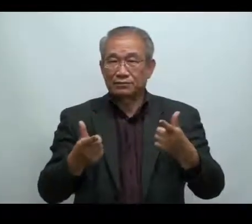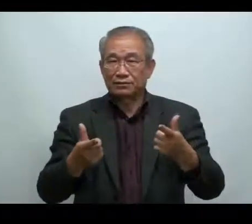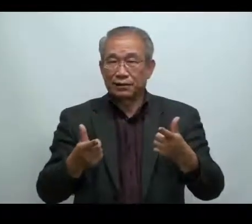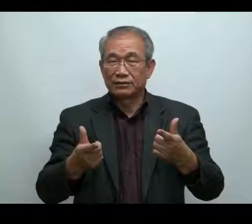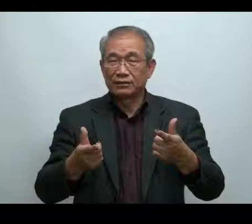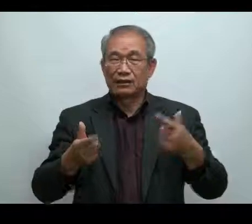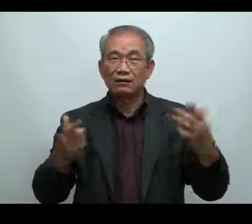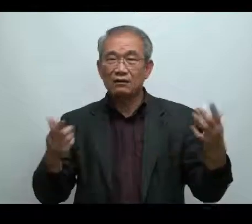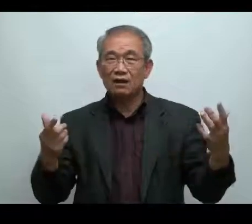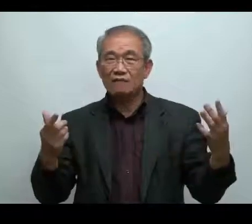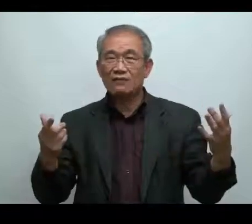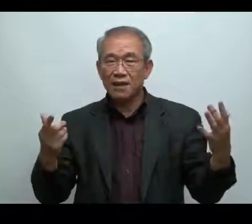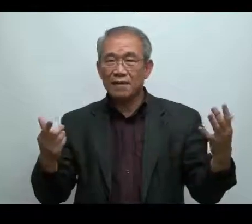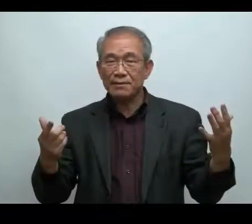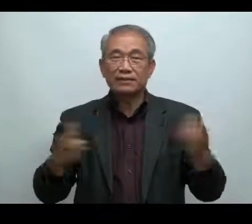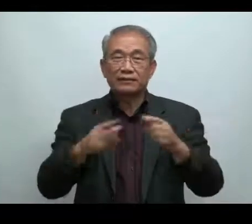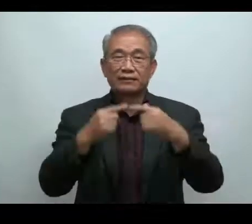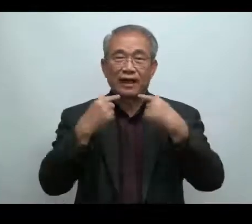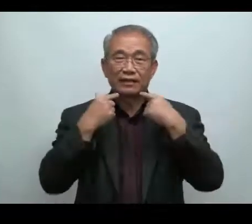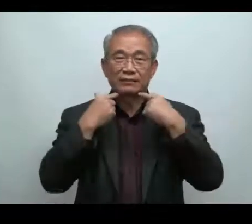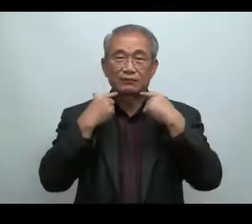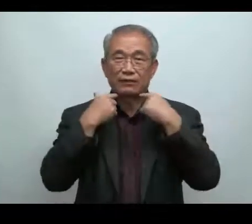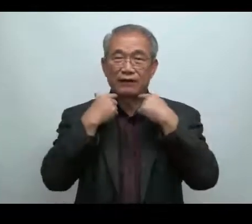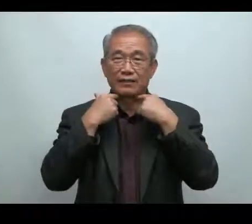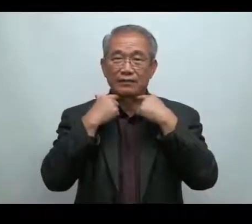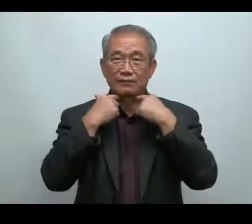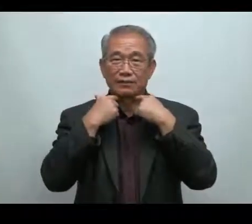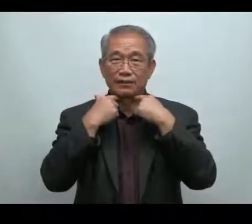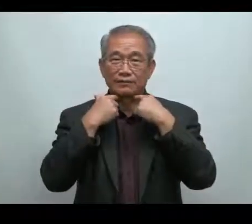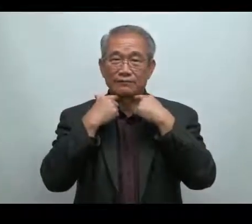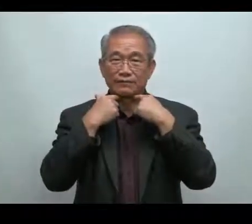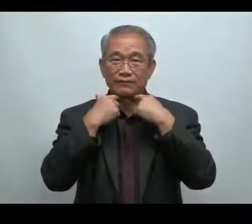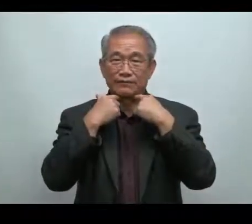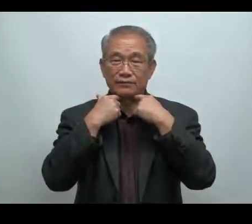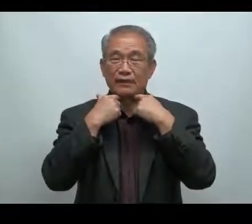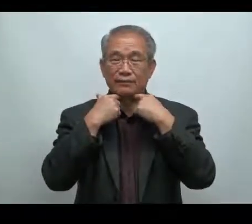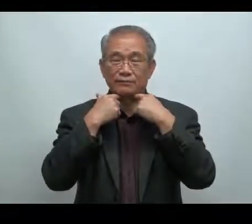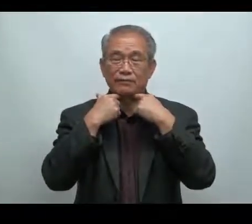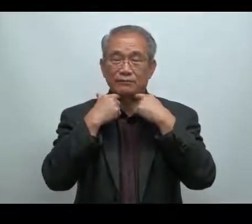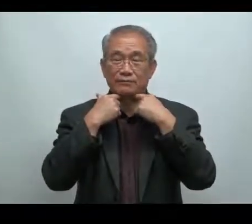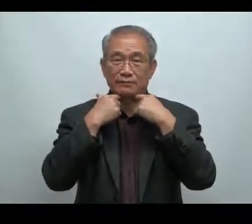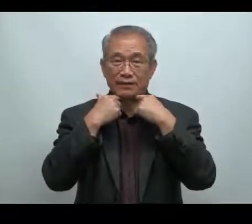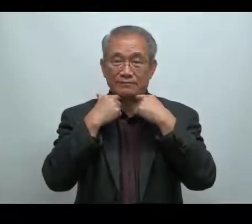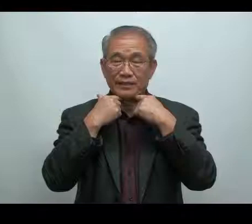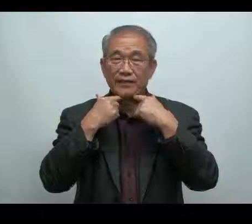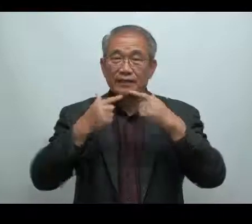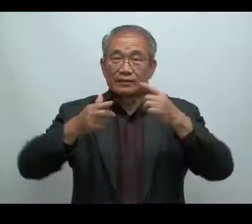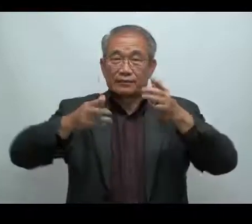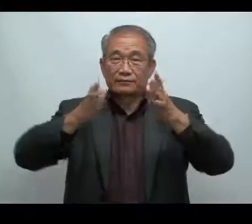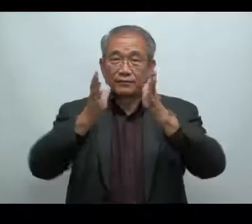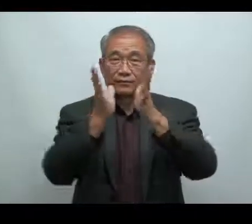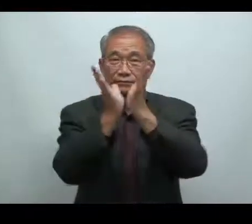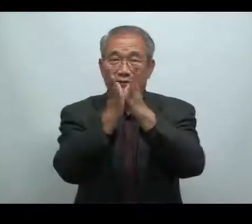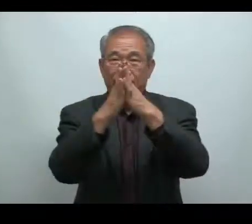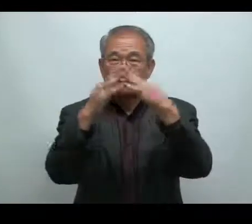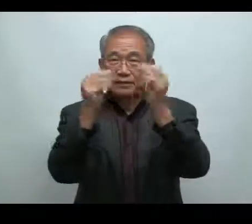Armstrong. That is grinding purely the vocal fold, mucous membrane. Now the vocal folds, when they vibrate like